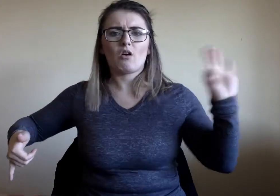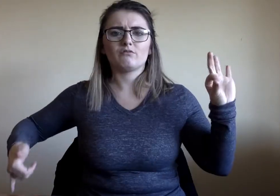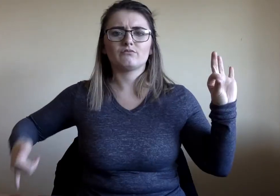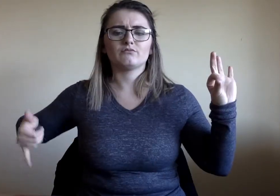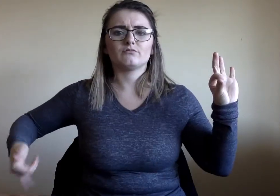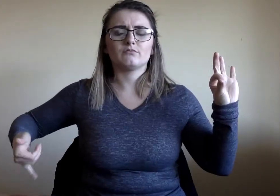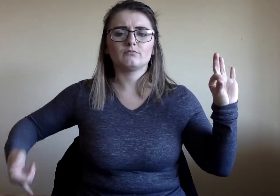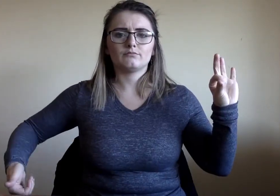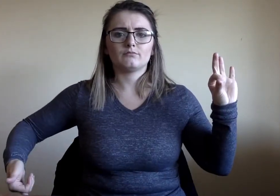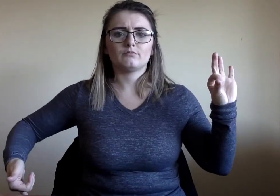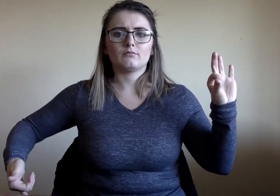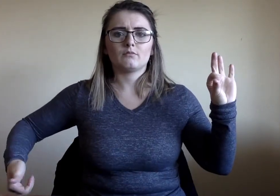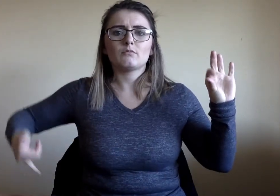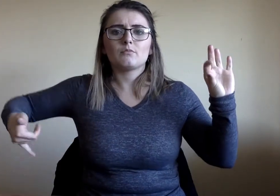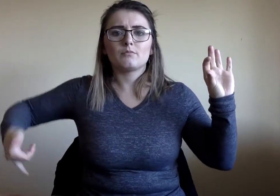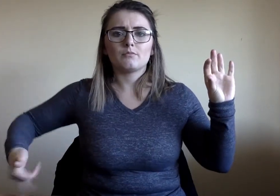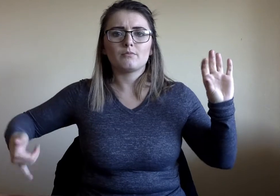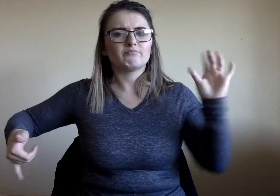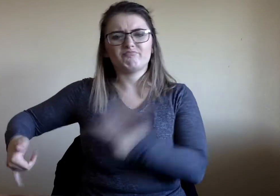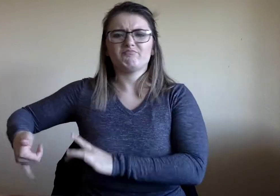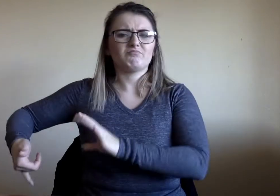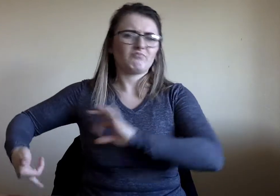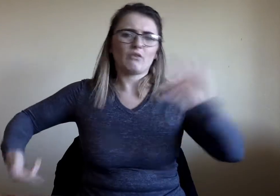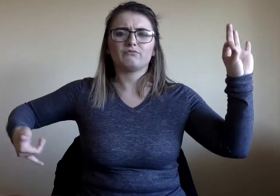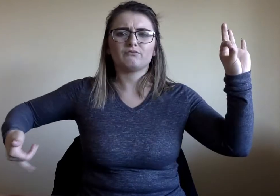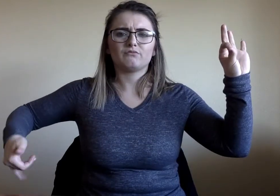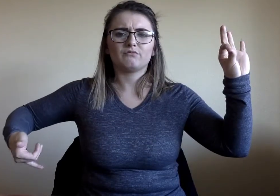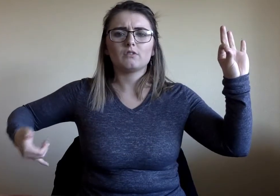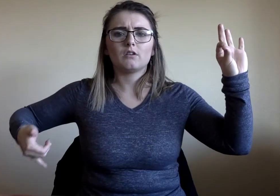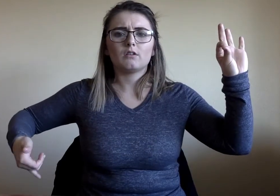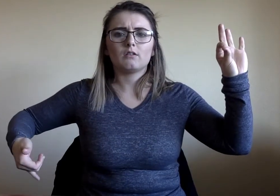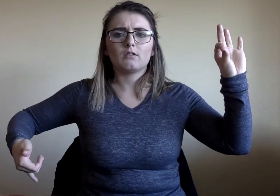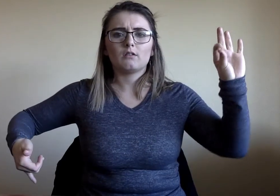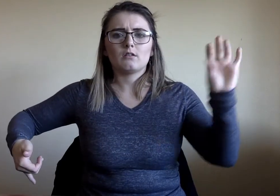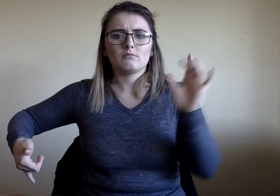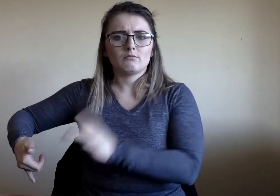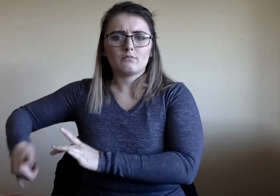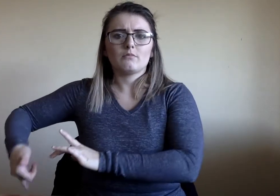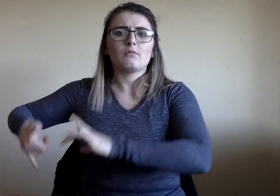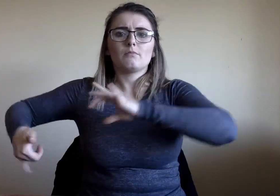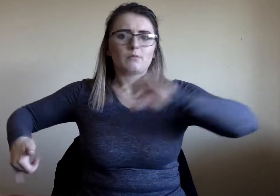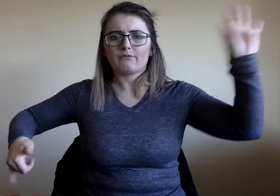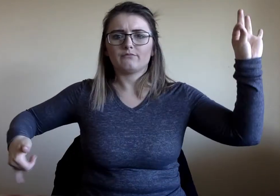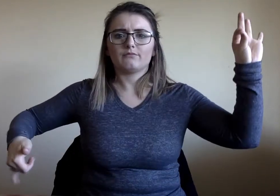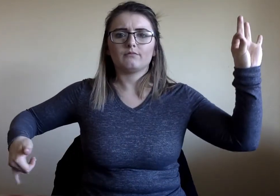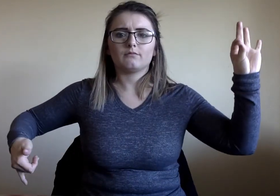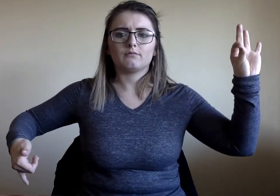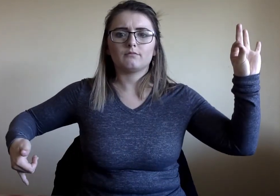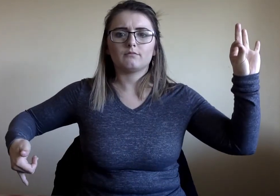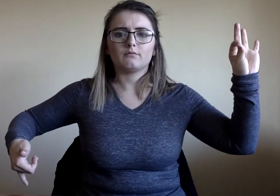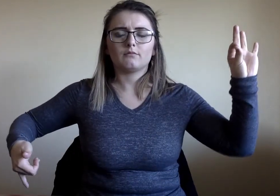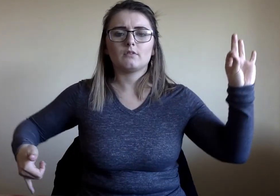I hit that snooze button, and I hit it over and over again. And I don't wake up early. What